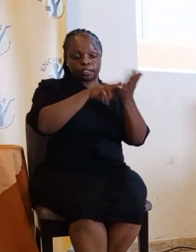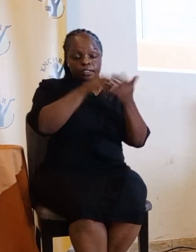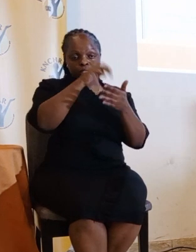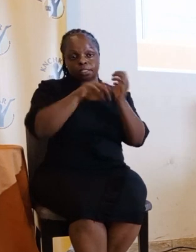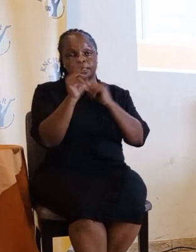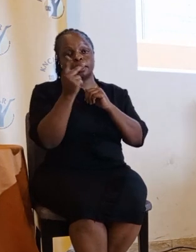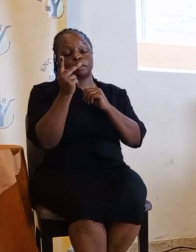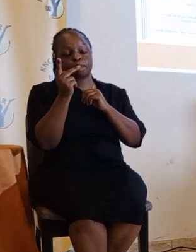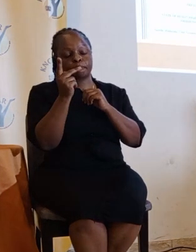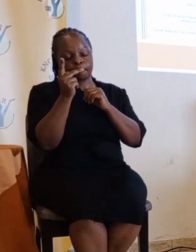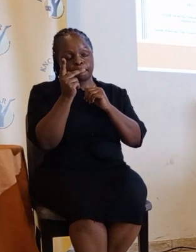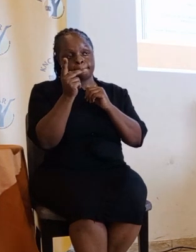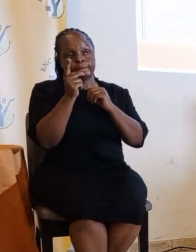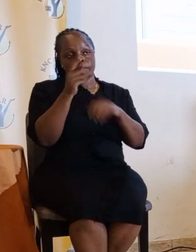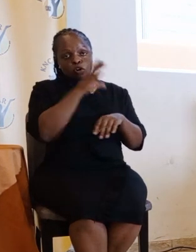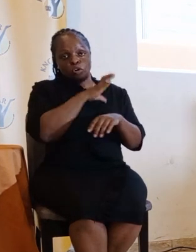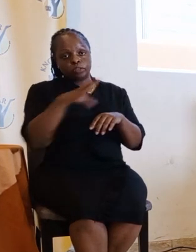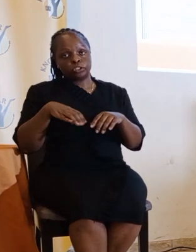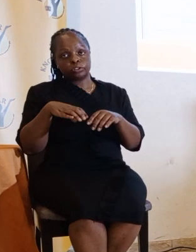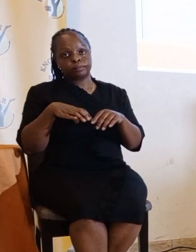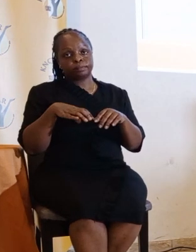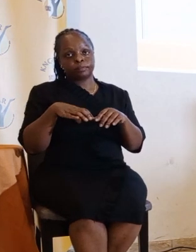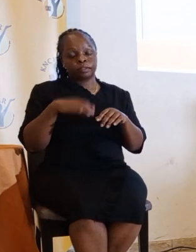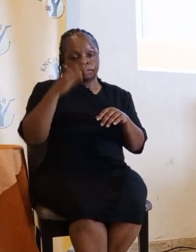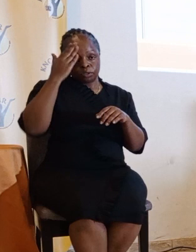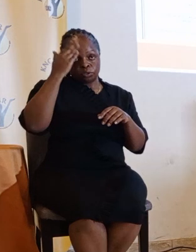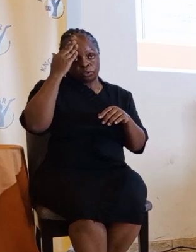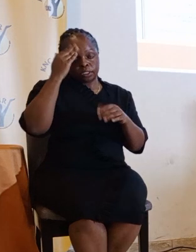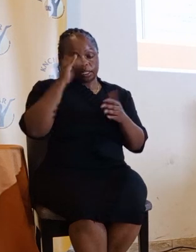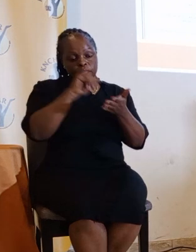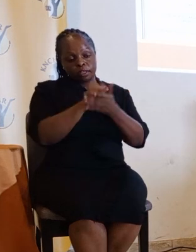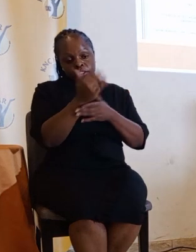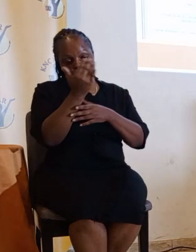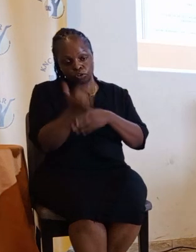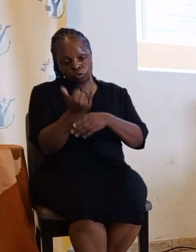Kenya. The Commission takes cognizance that the youth